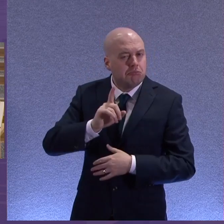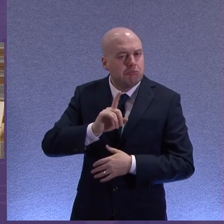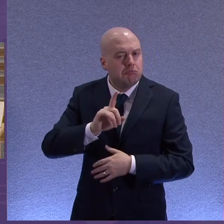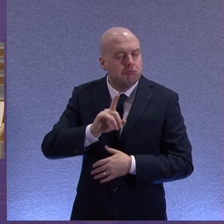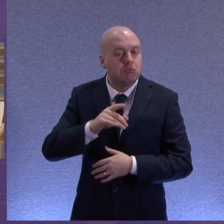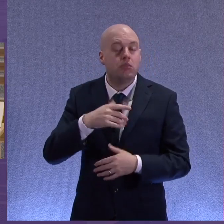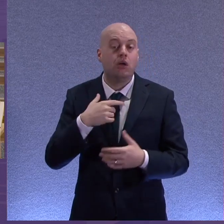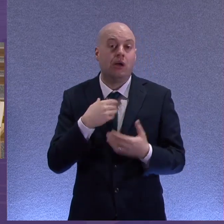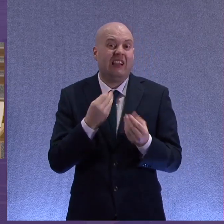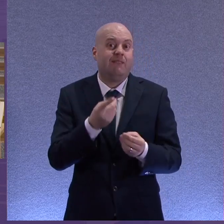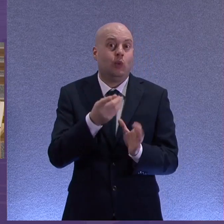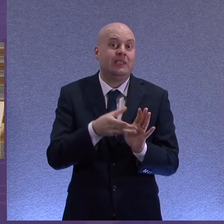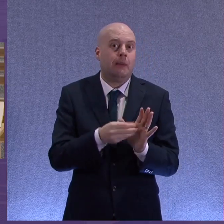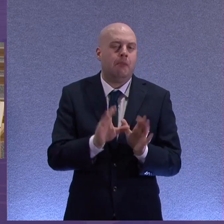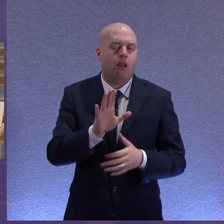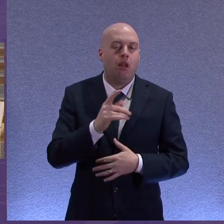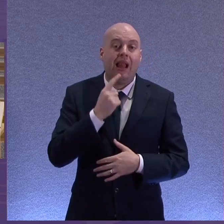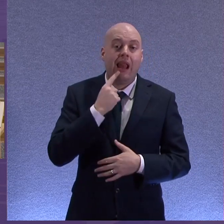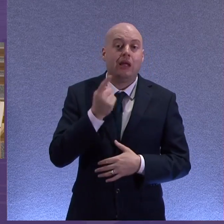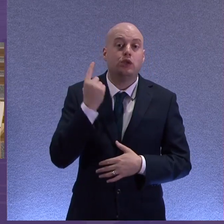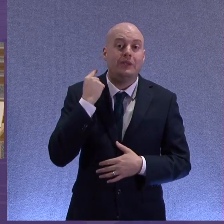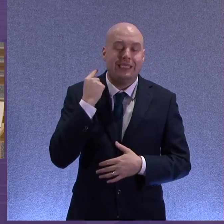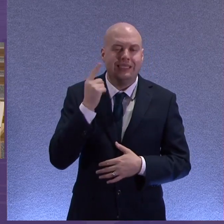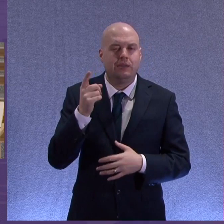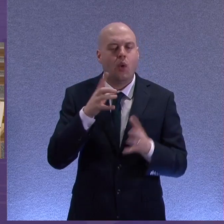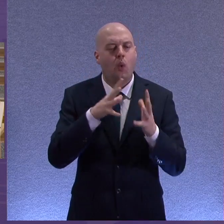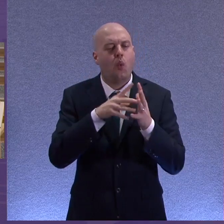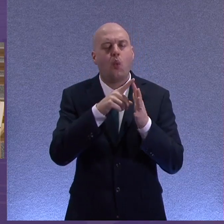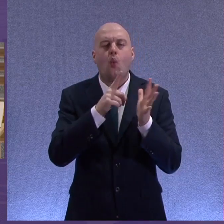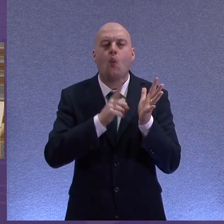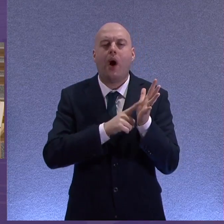week the very welcome announcement with the Wellbeing Fund of the £50 million.